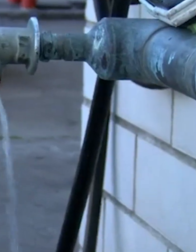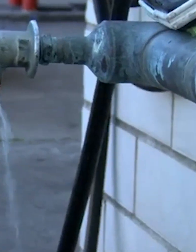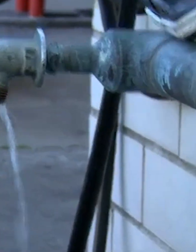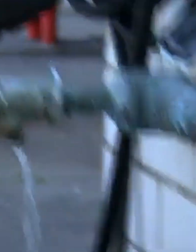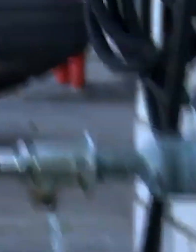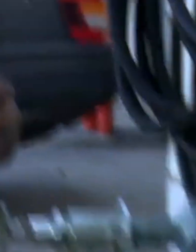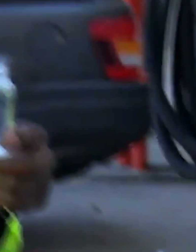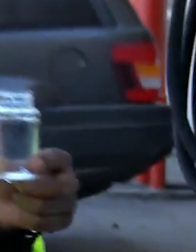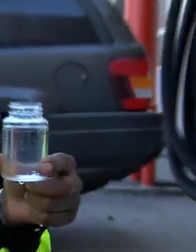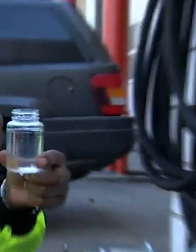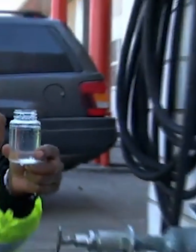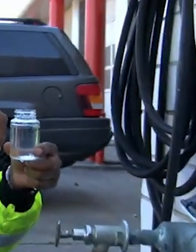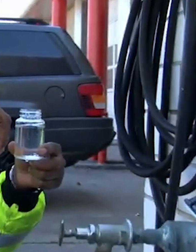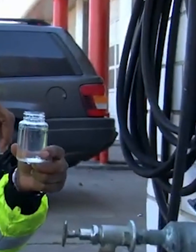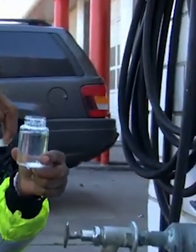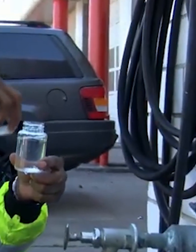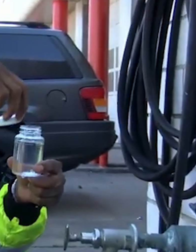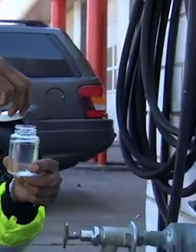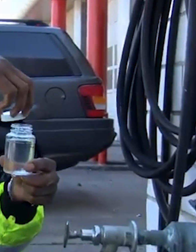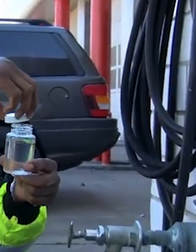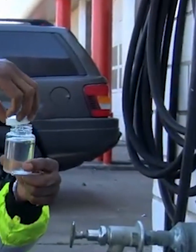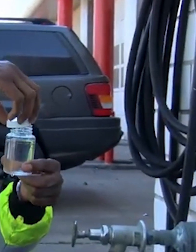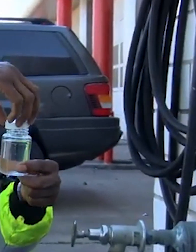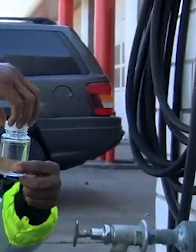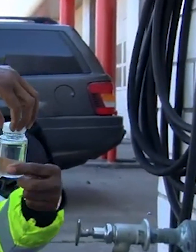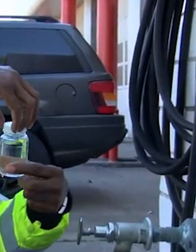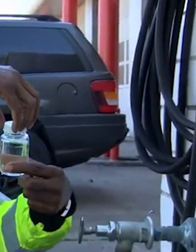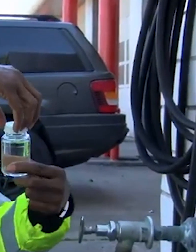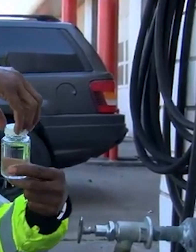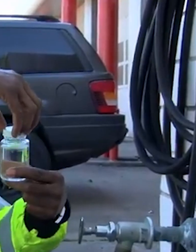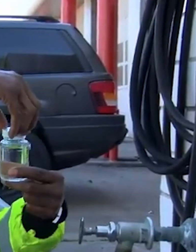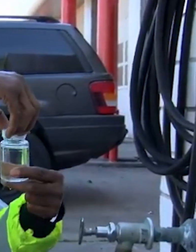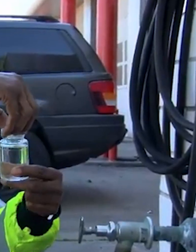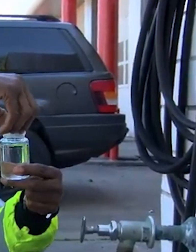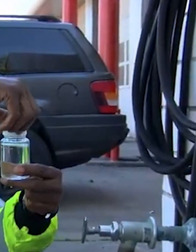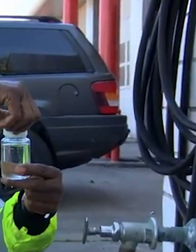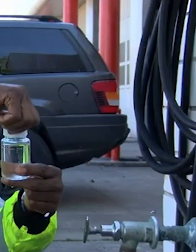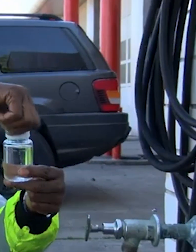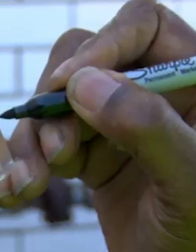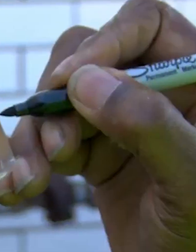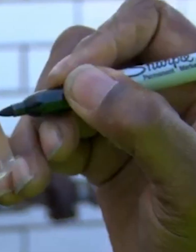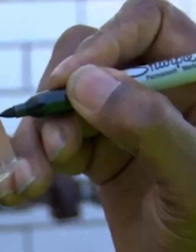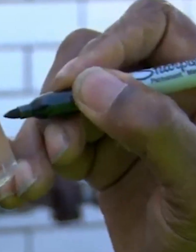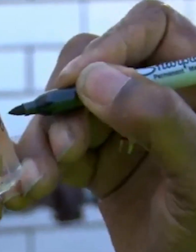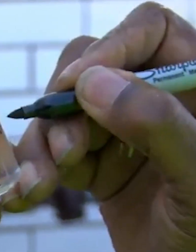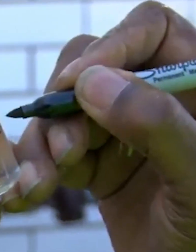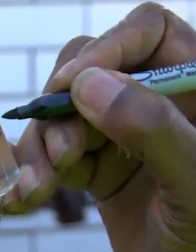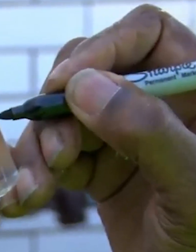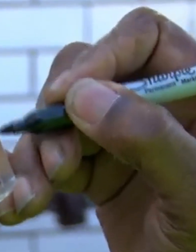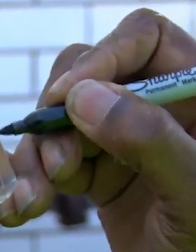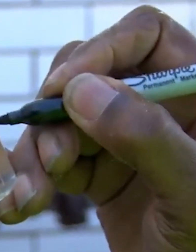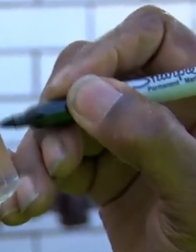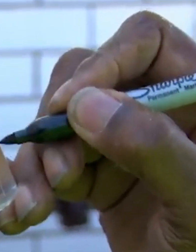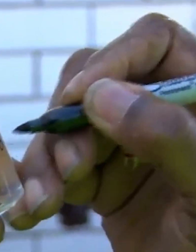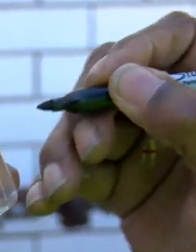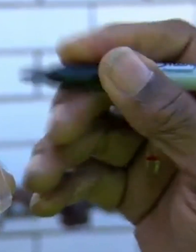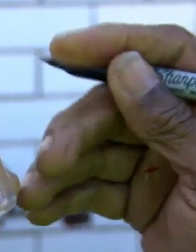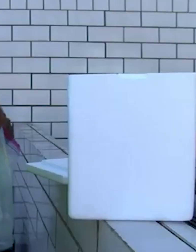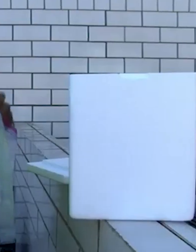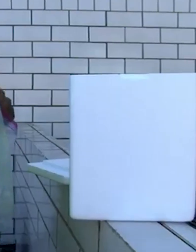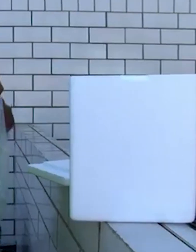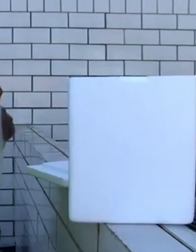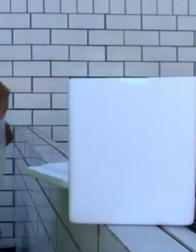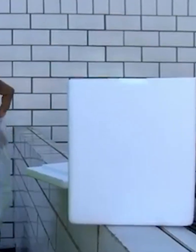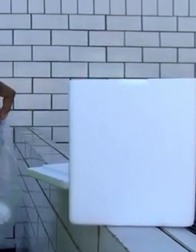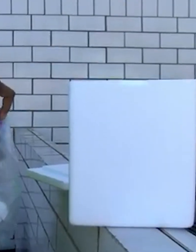about 18 hours. So we anticipate, and there are 43 samples coming